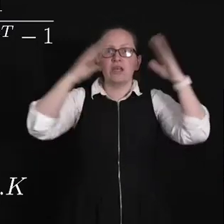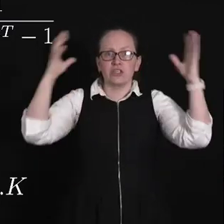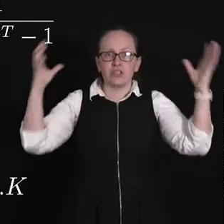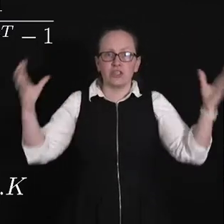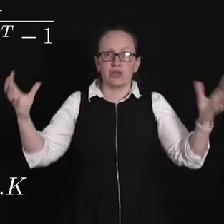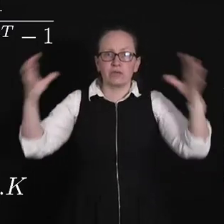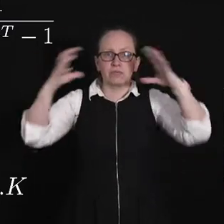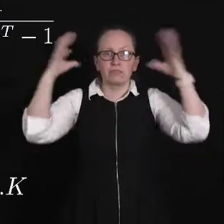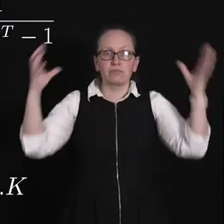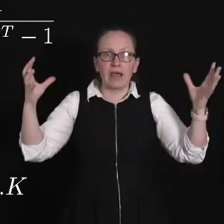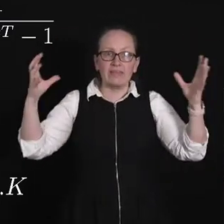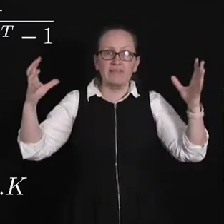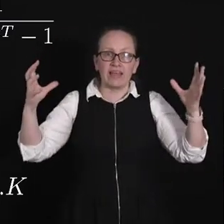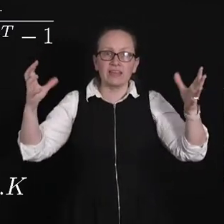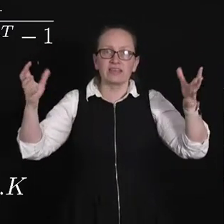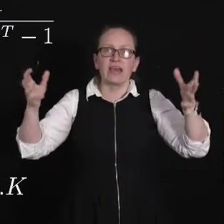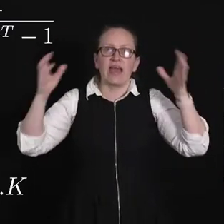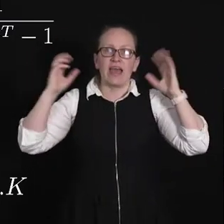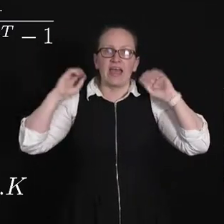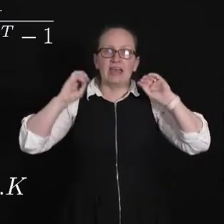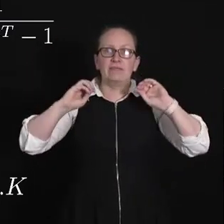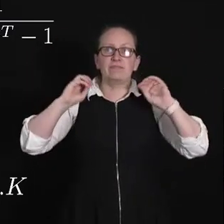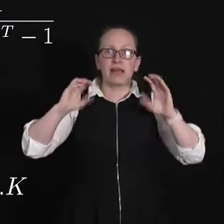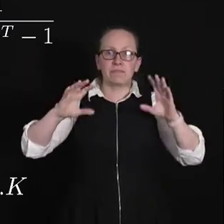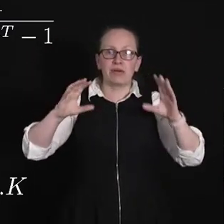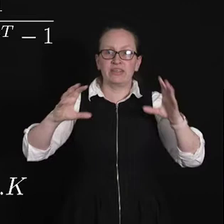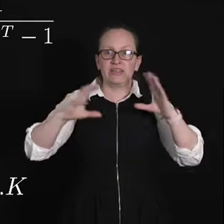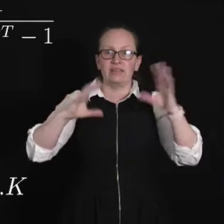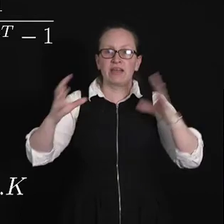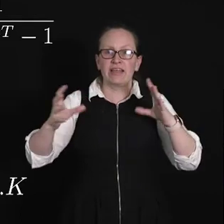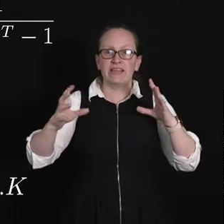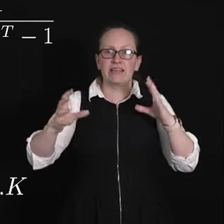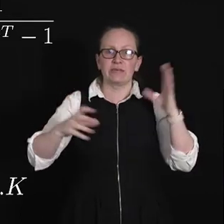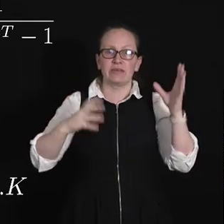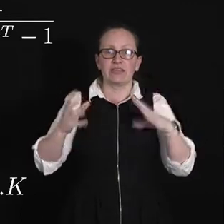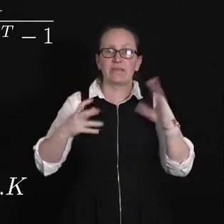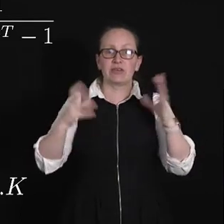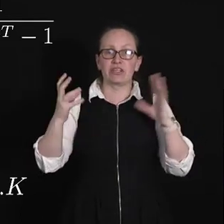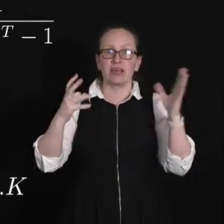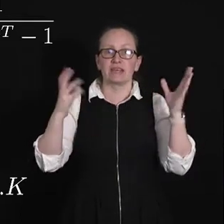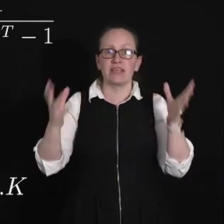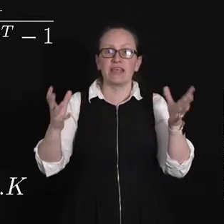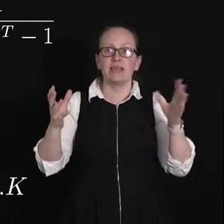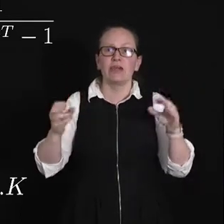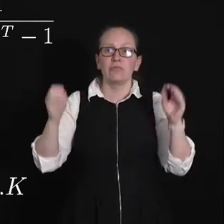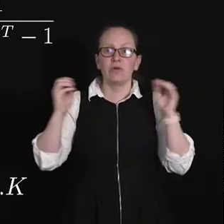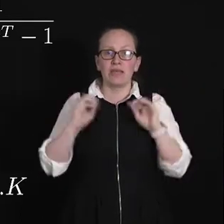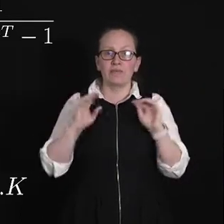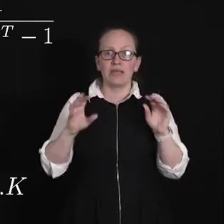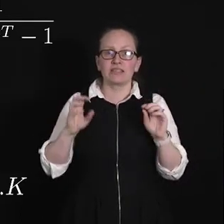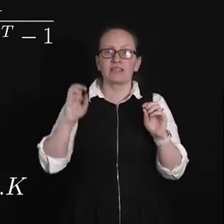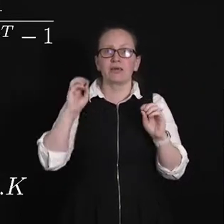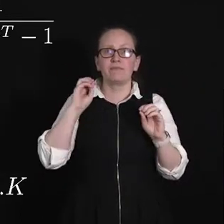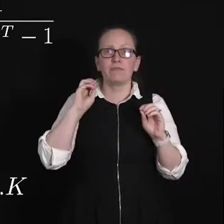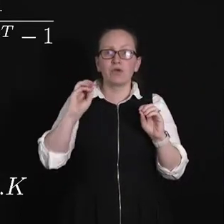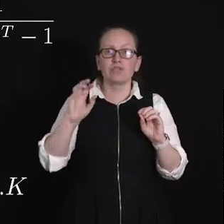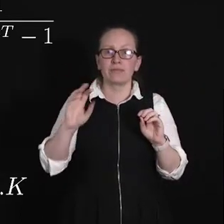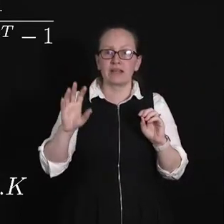which wavelength a blackbody radiator with temperature T will emit the most amount